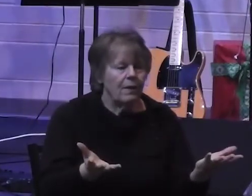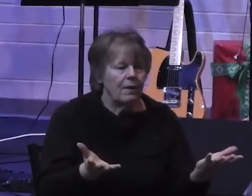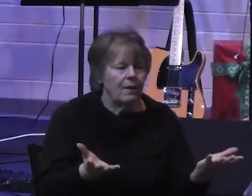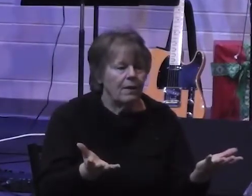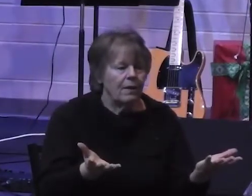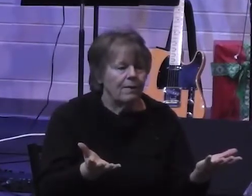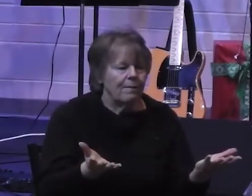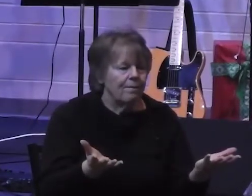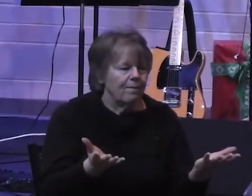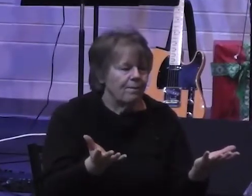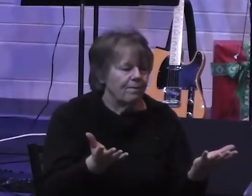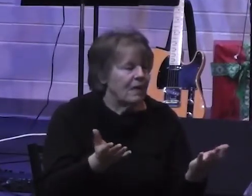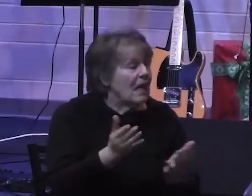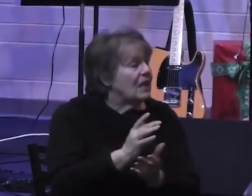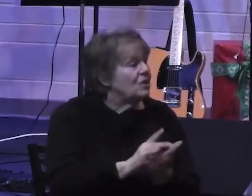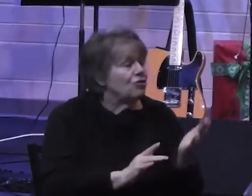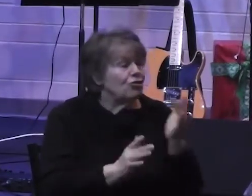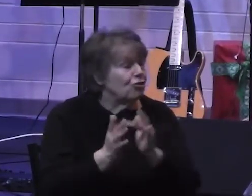Jesus didn't actually end